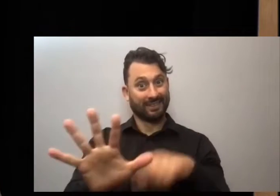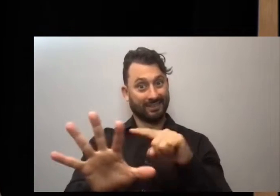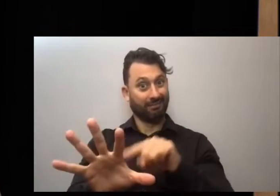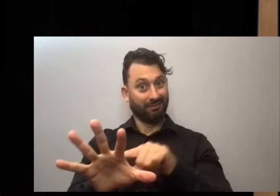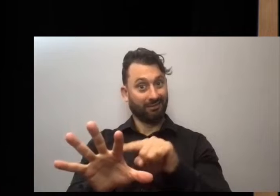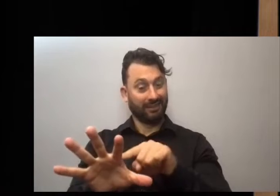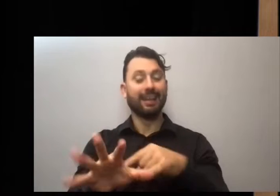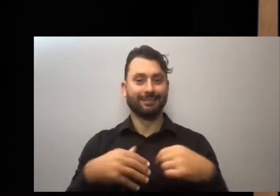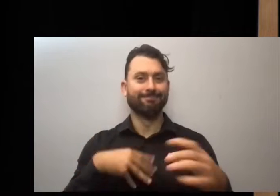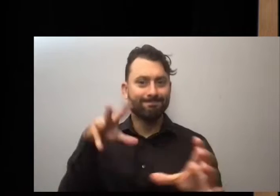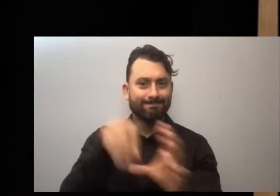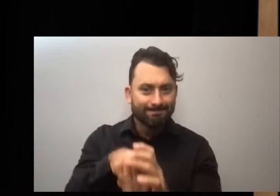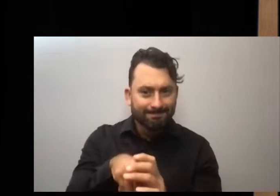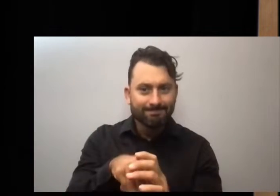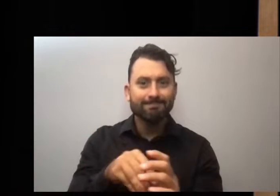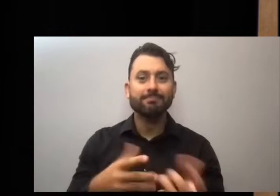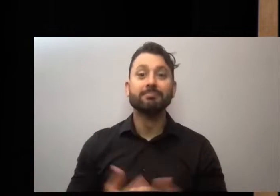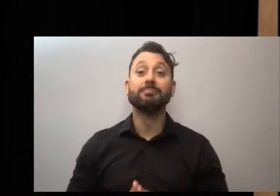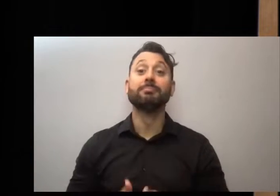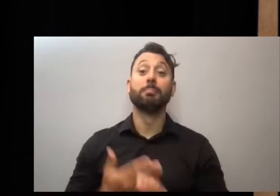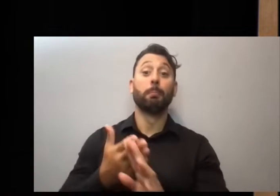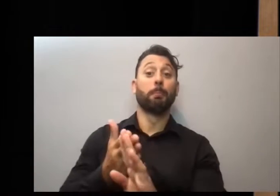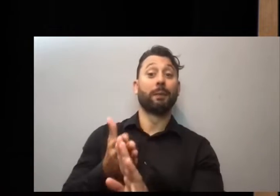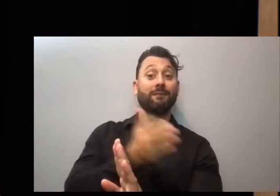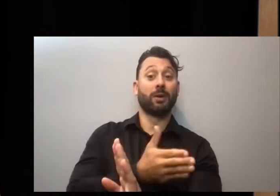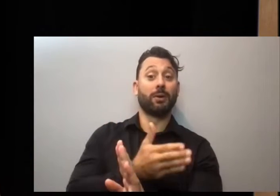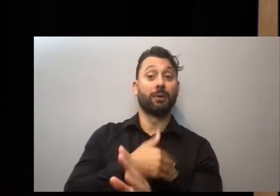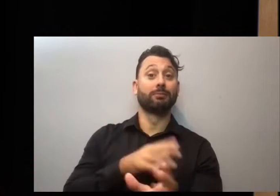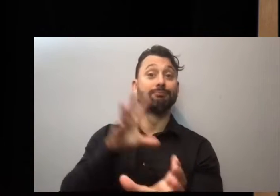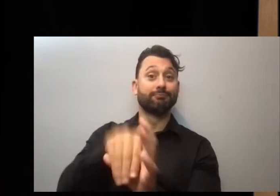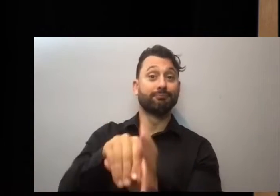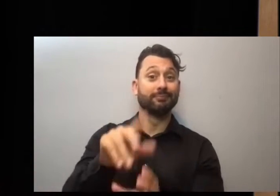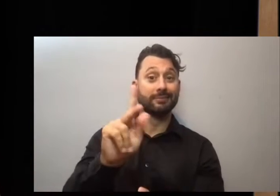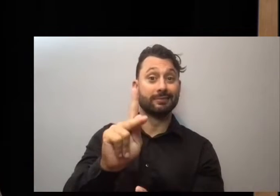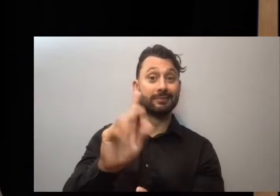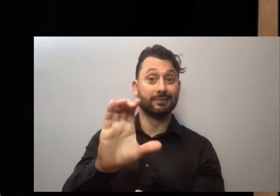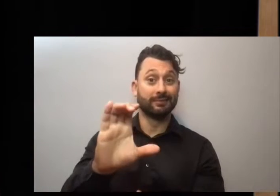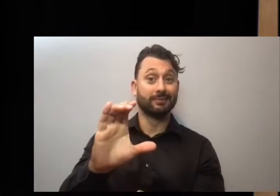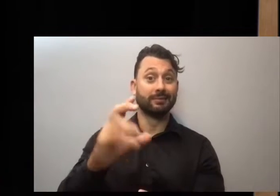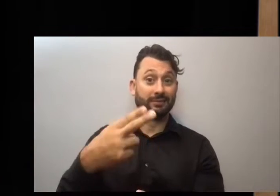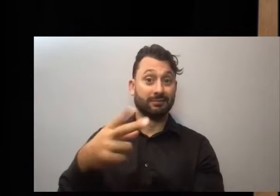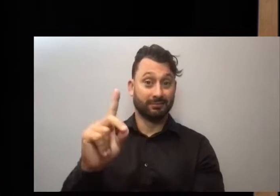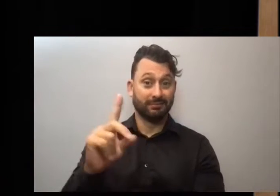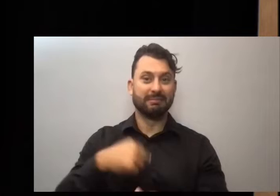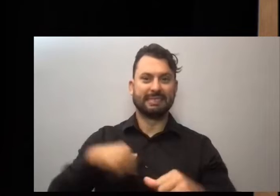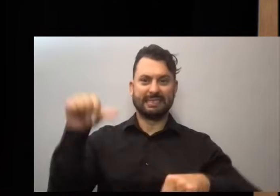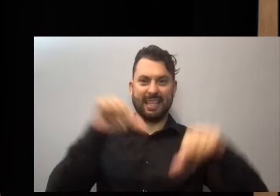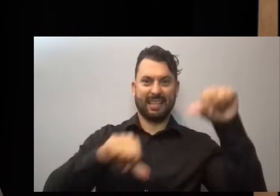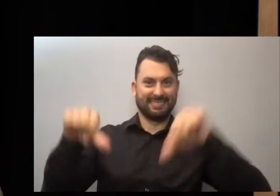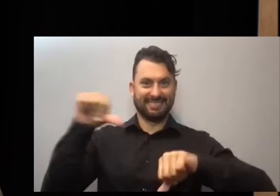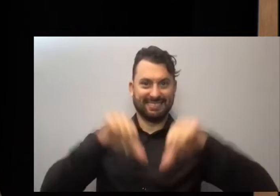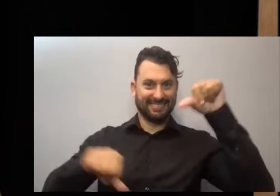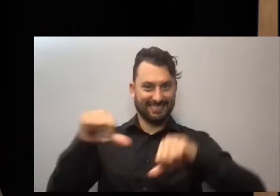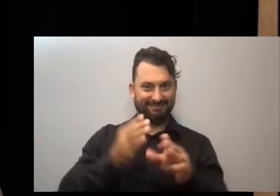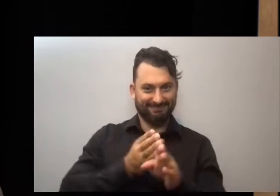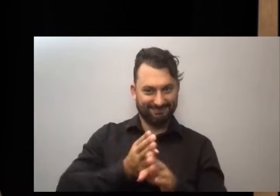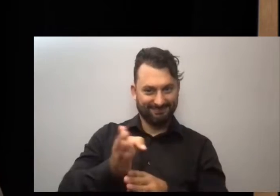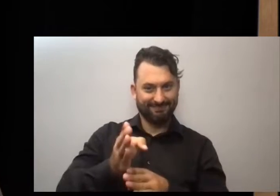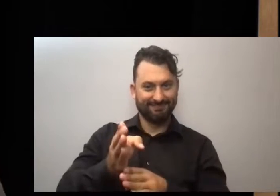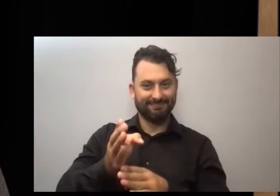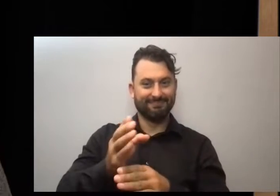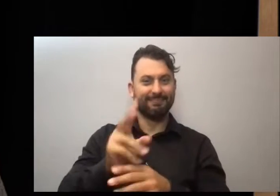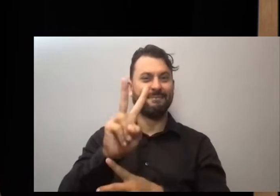actually used to work on different types of viruses. And so talking about viruses such as COVID-19